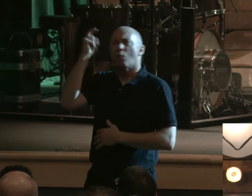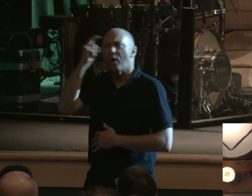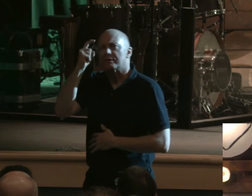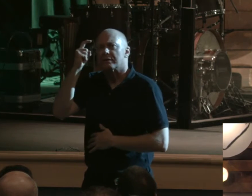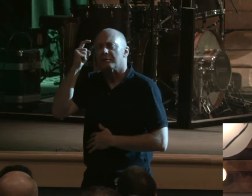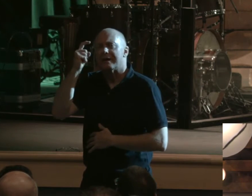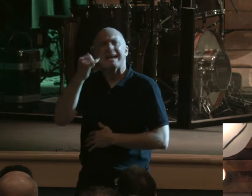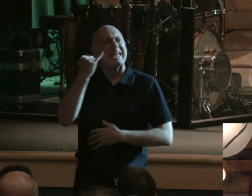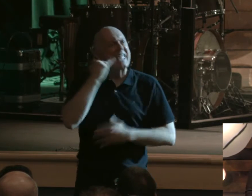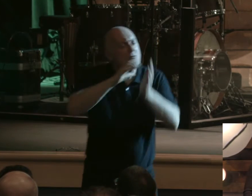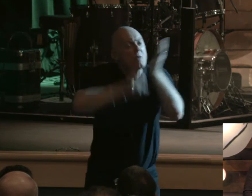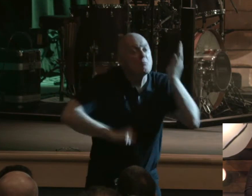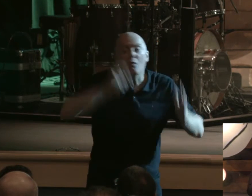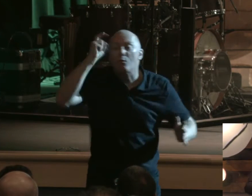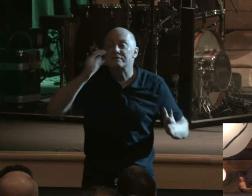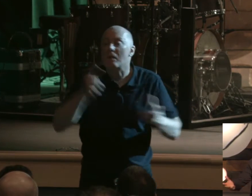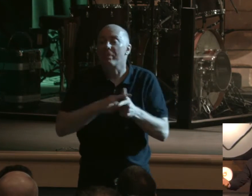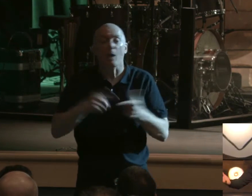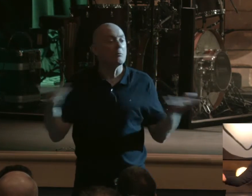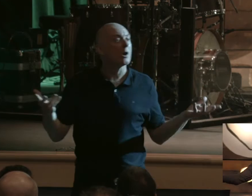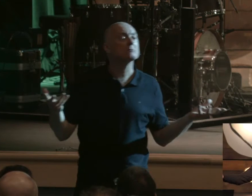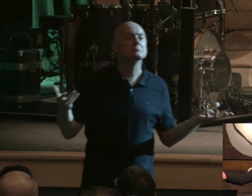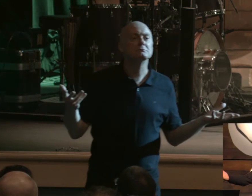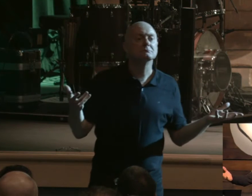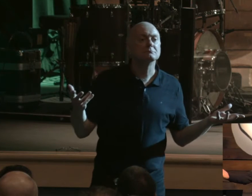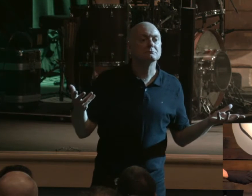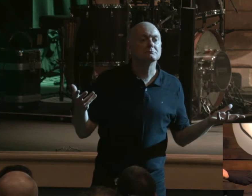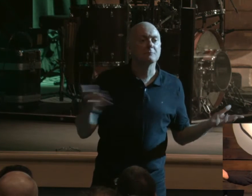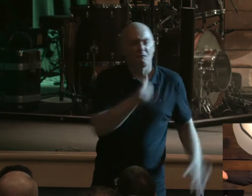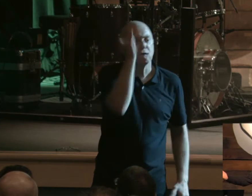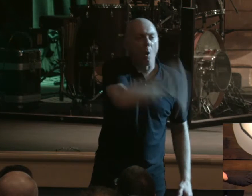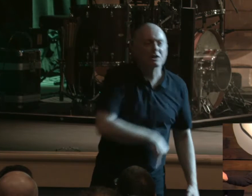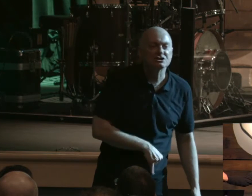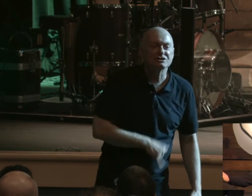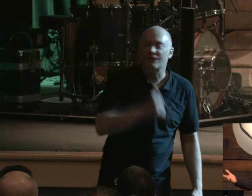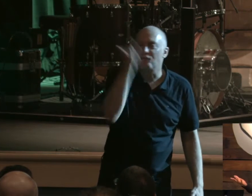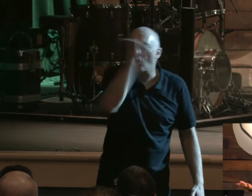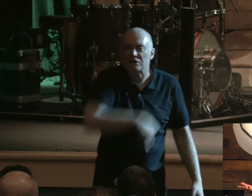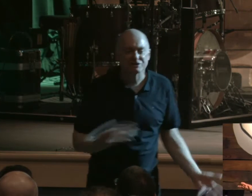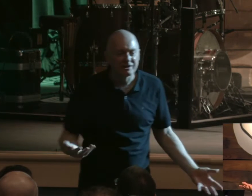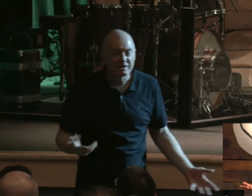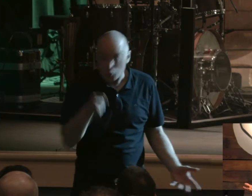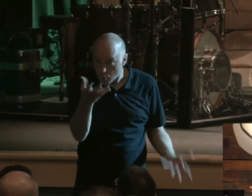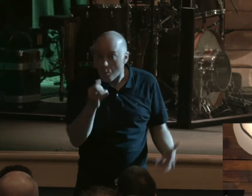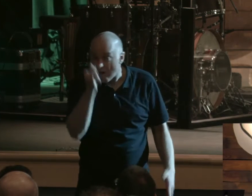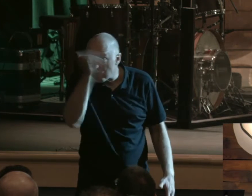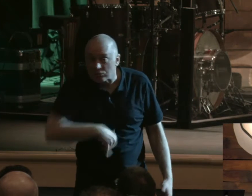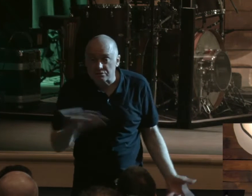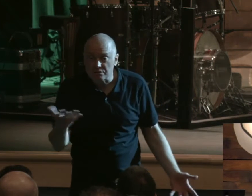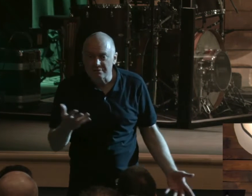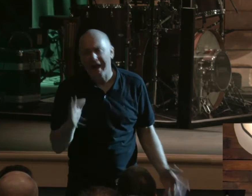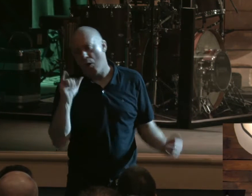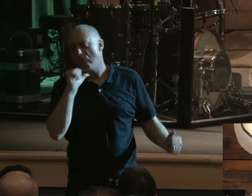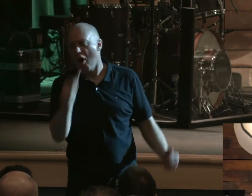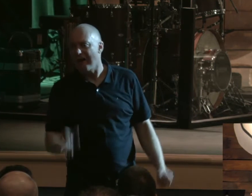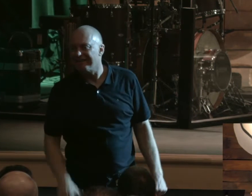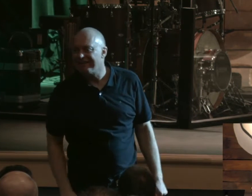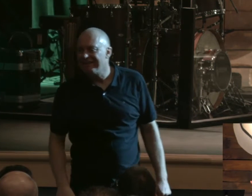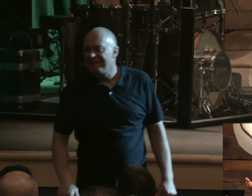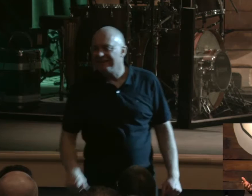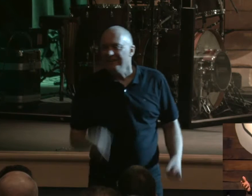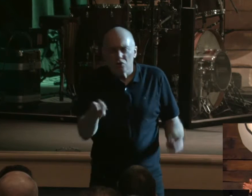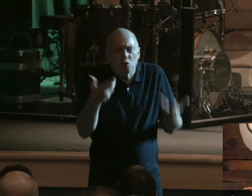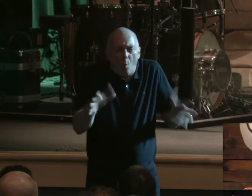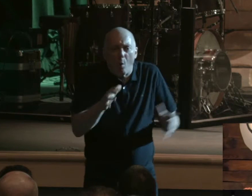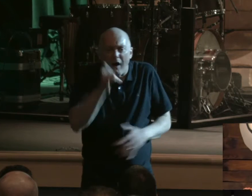a removal of the fear of the Lord is the beginning of foolishness. Yes. Do you want to be a fool? I hope not. You